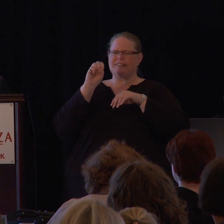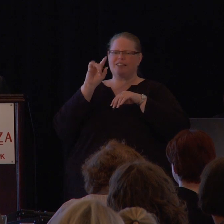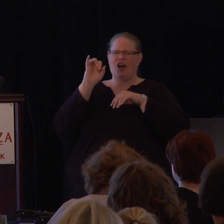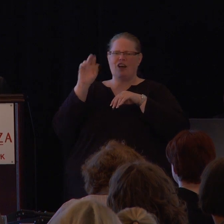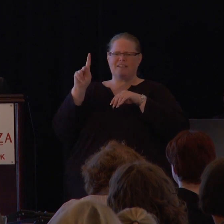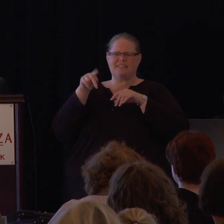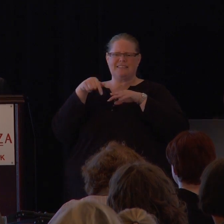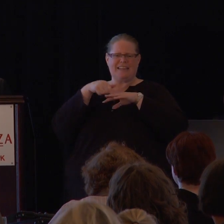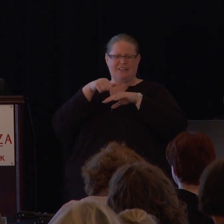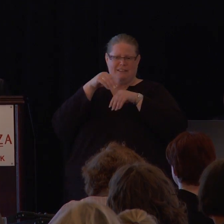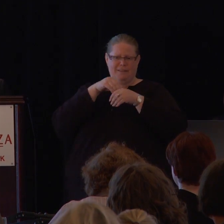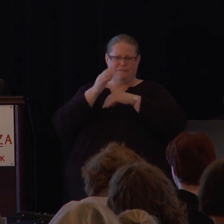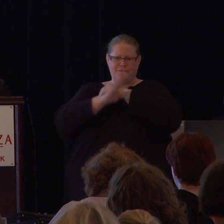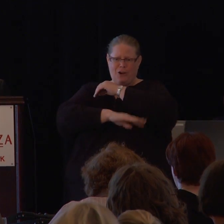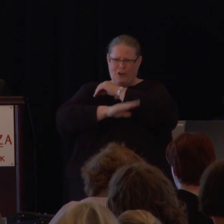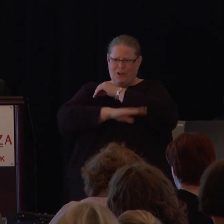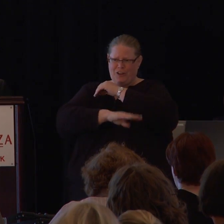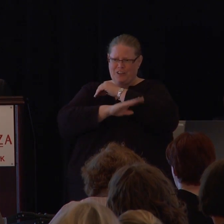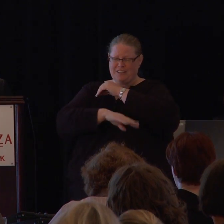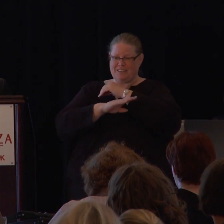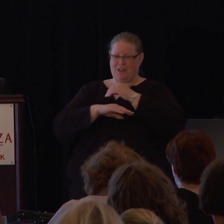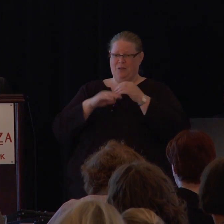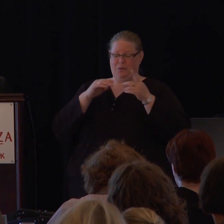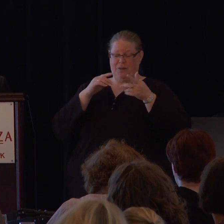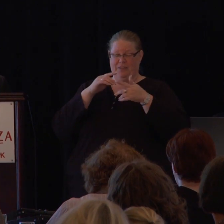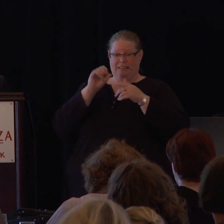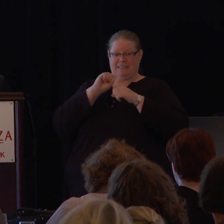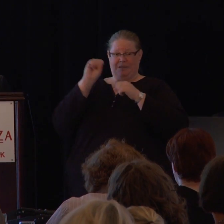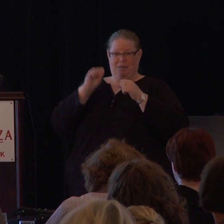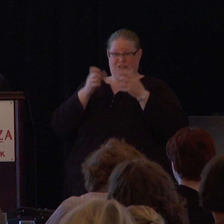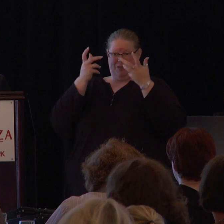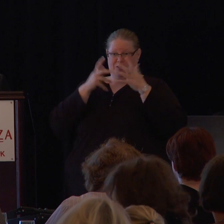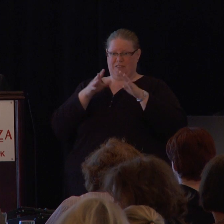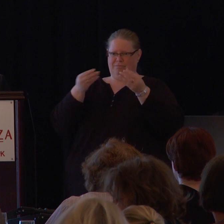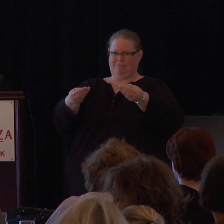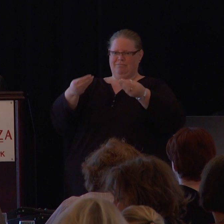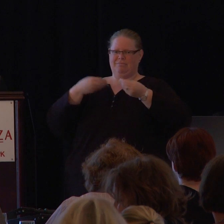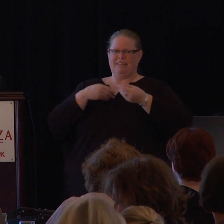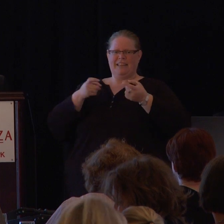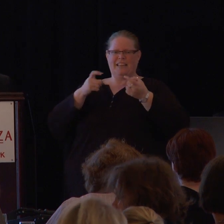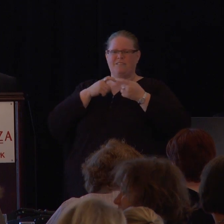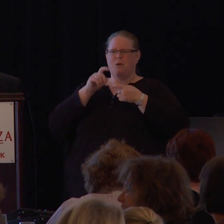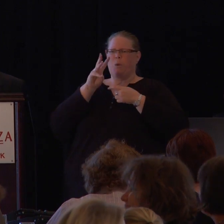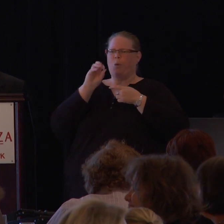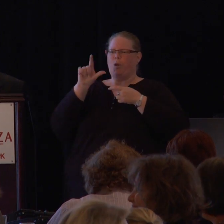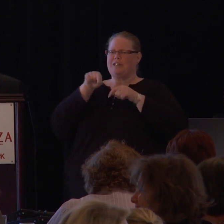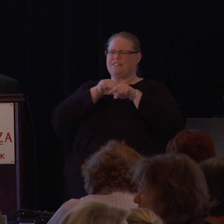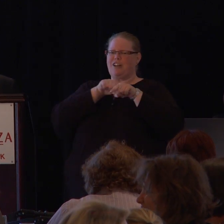So when the term ended, he presented me with wool socks that his grandmother had knitted. So